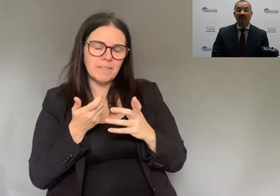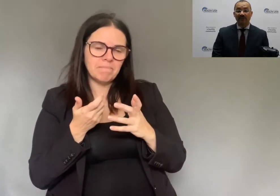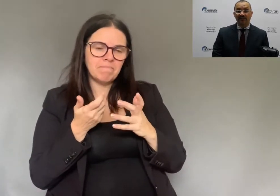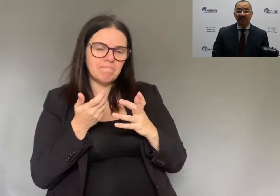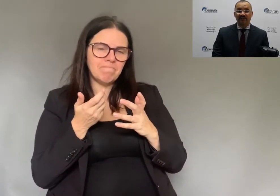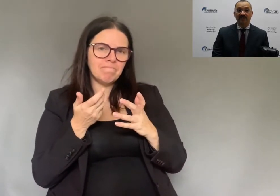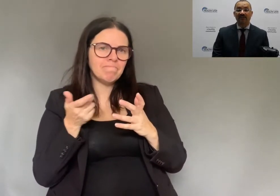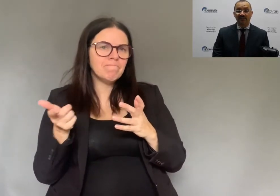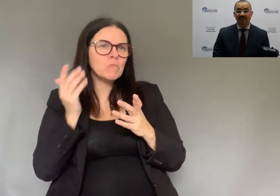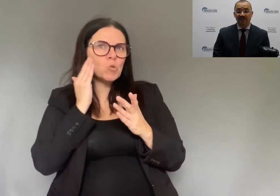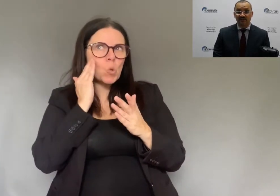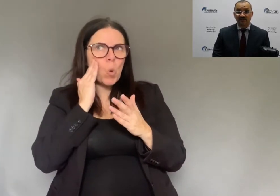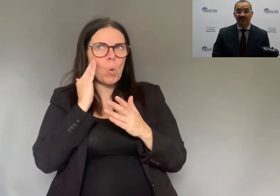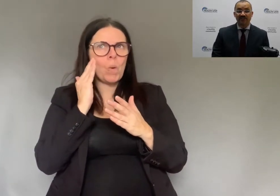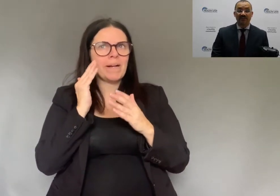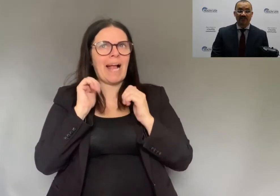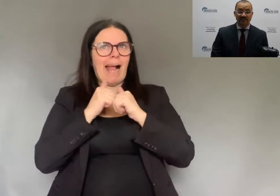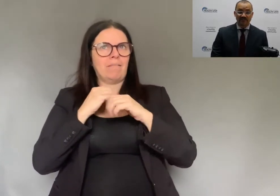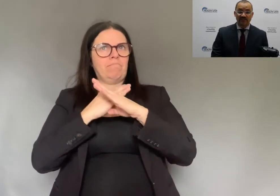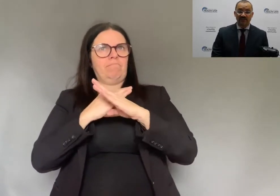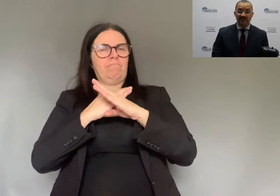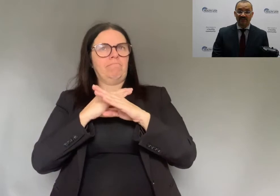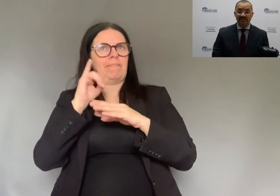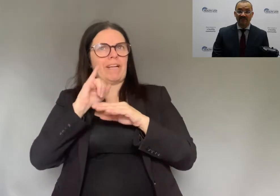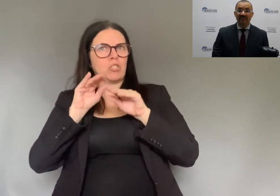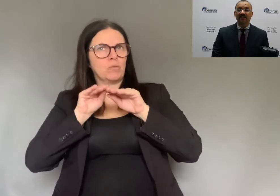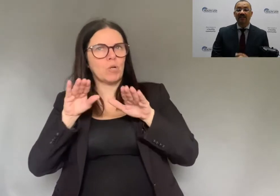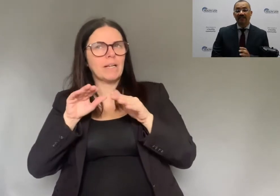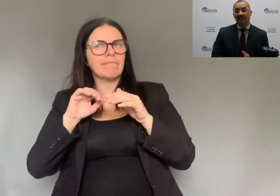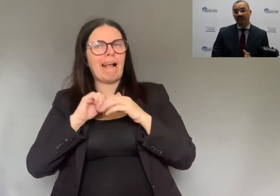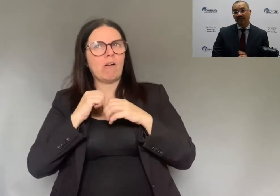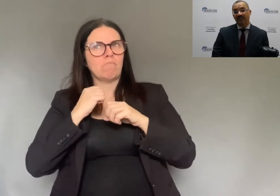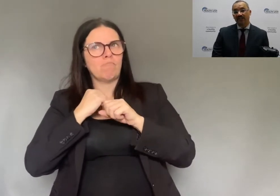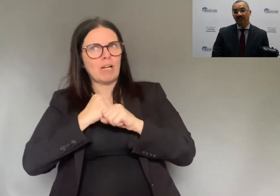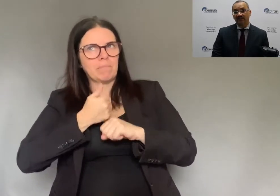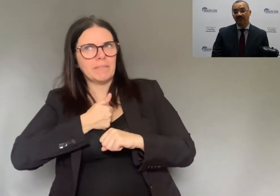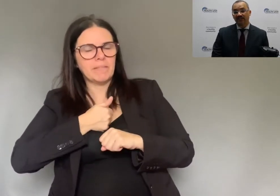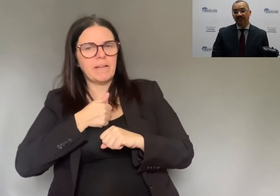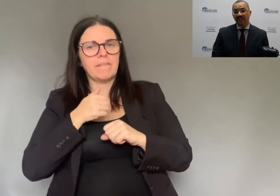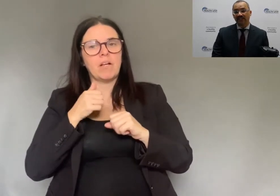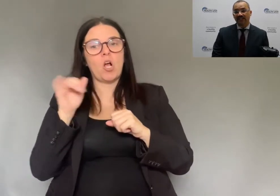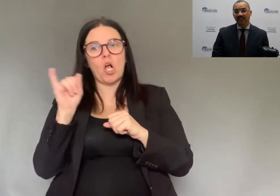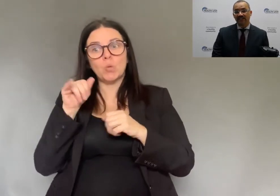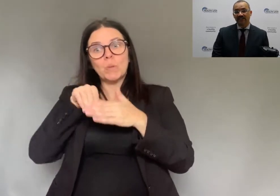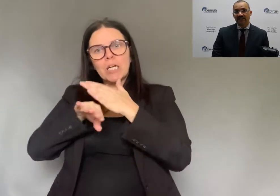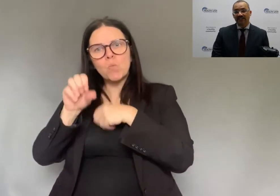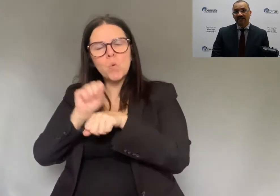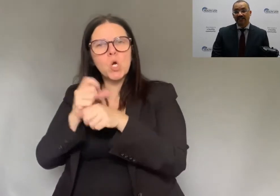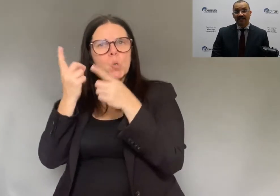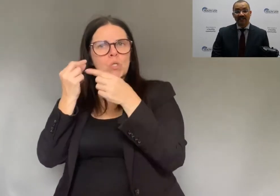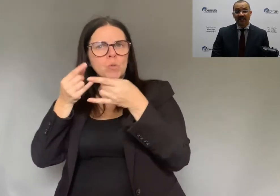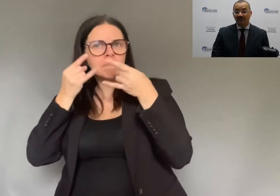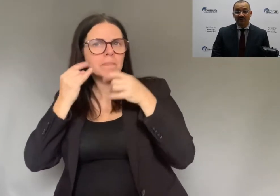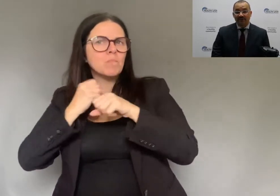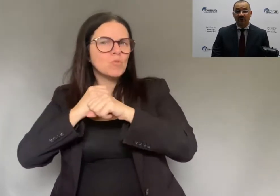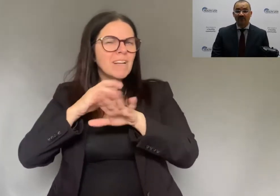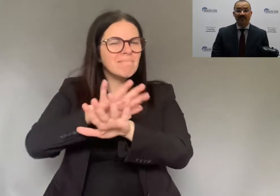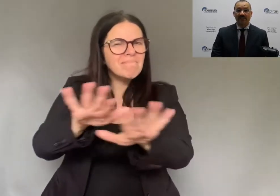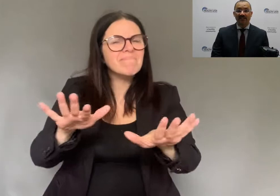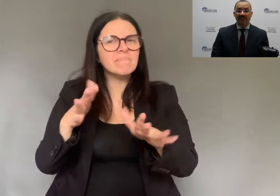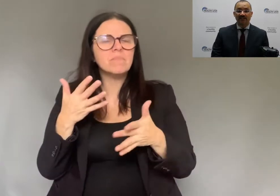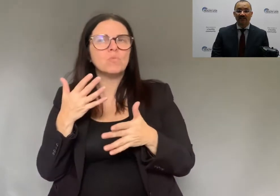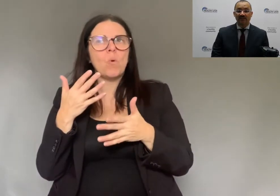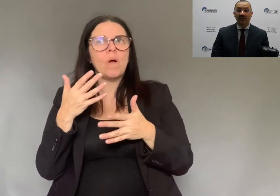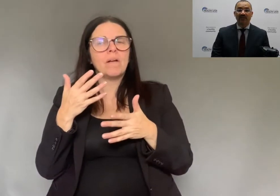know about the infection prevention and control measures, how to keep themselves safe, and how to carry themselves. So I think it is. They have to be open